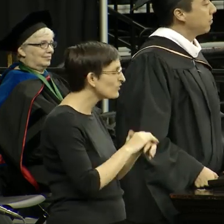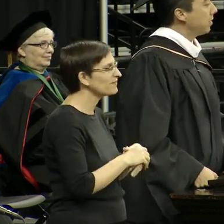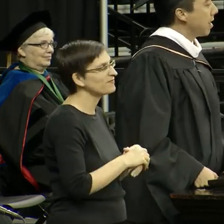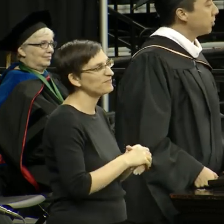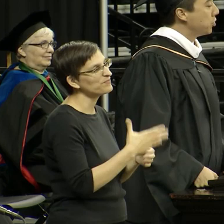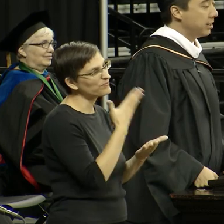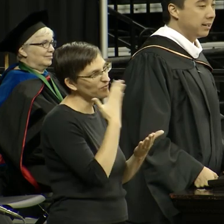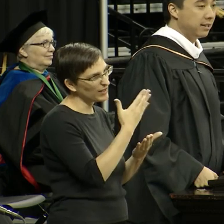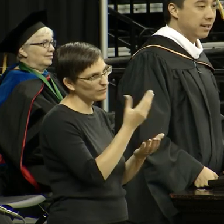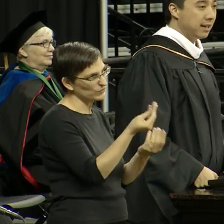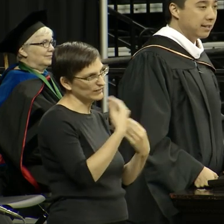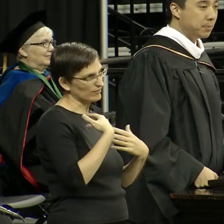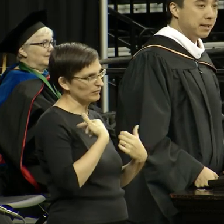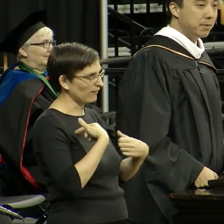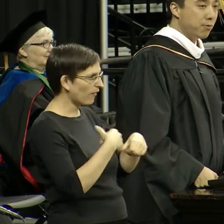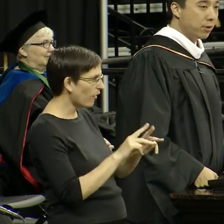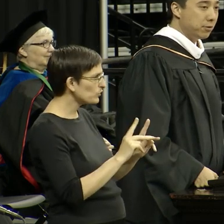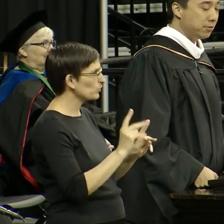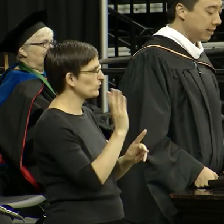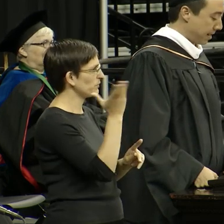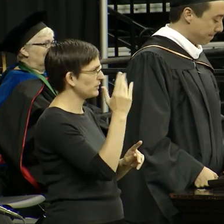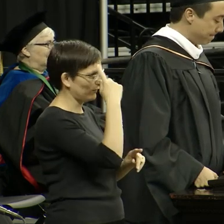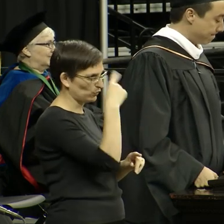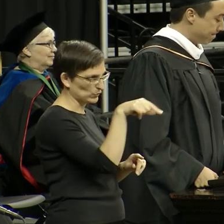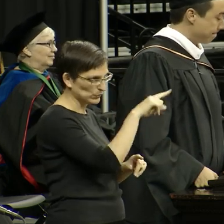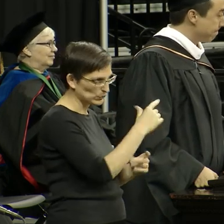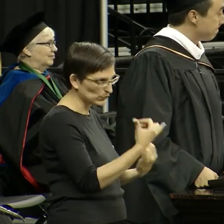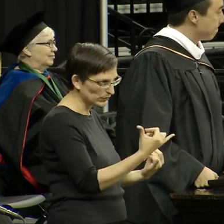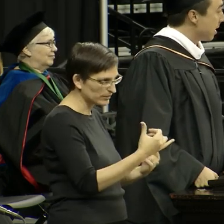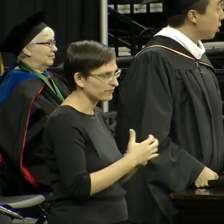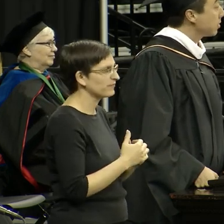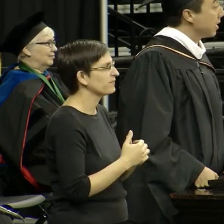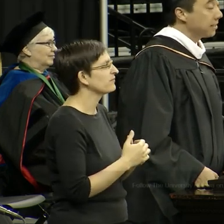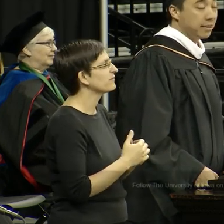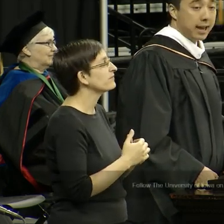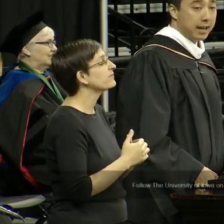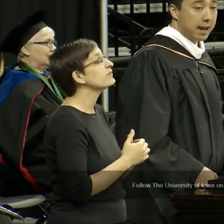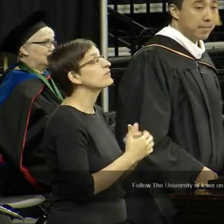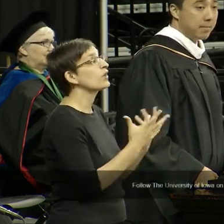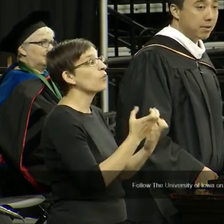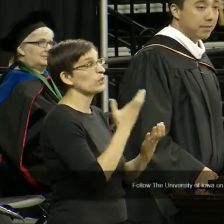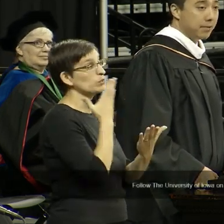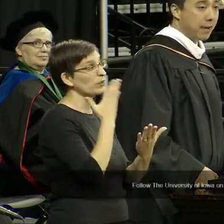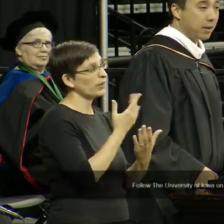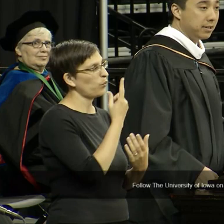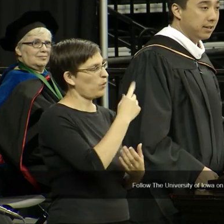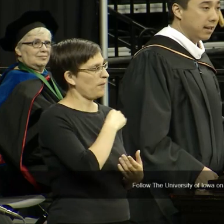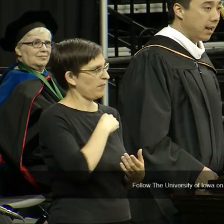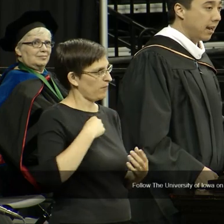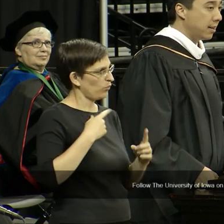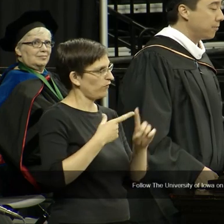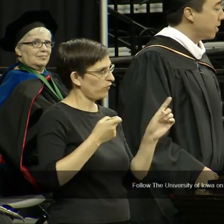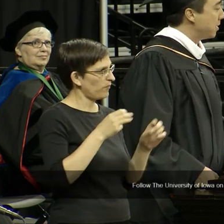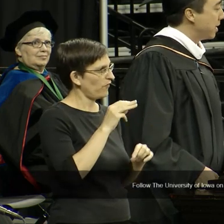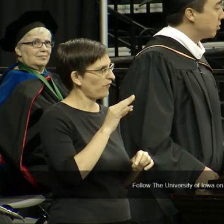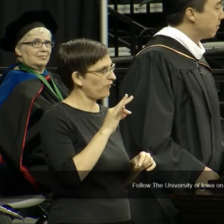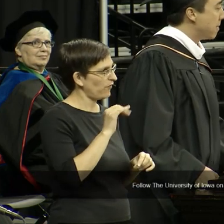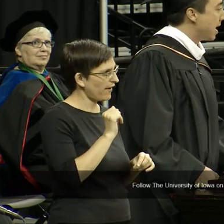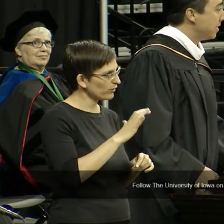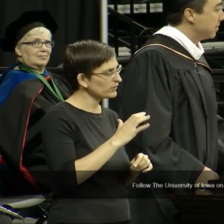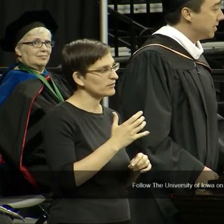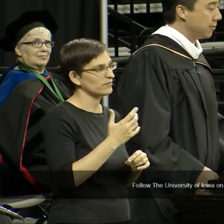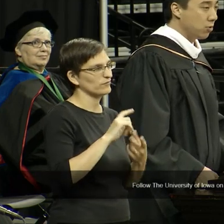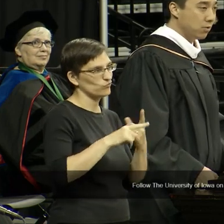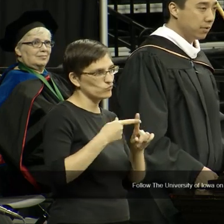and thank you for the opportunity to speak before you today. I'd also like to thank a member of the faculty and a friend and mentor